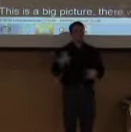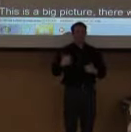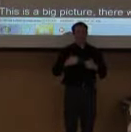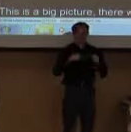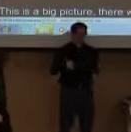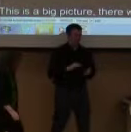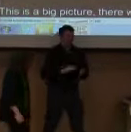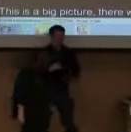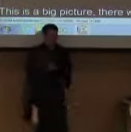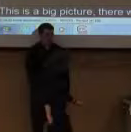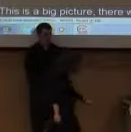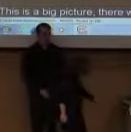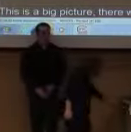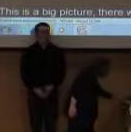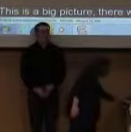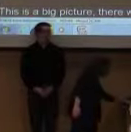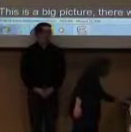there, excuse me.